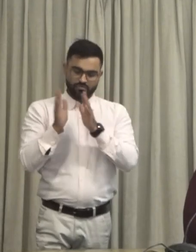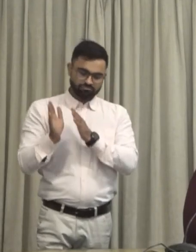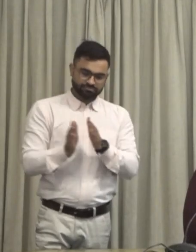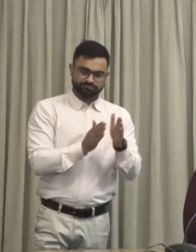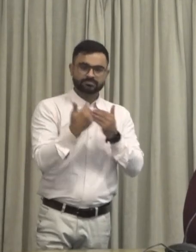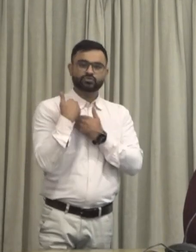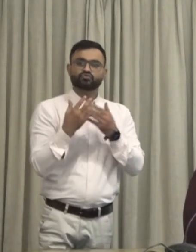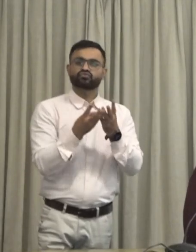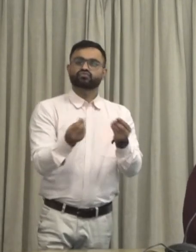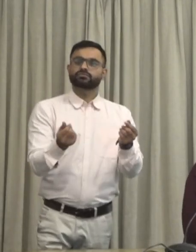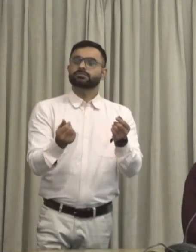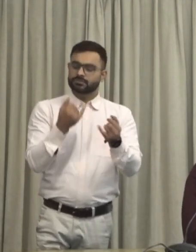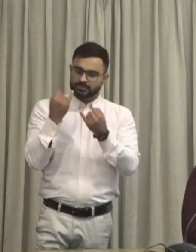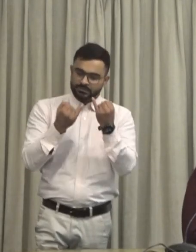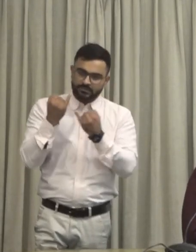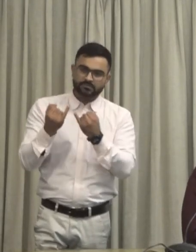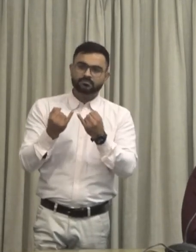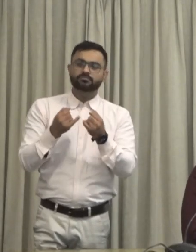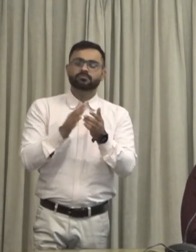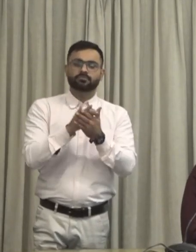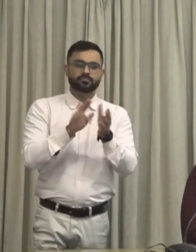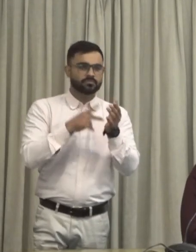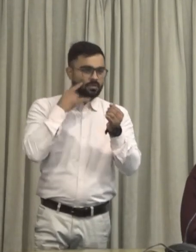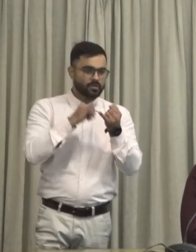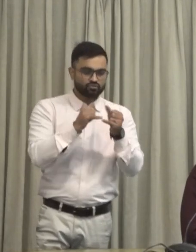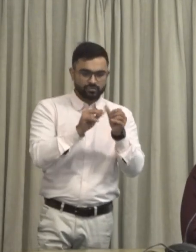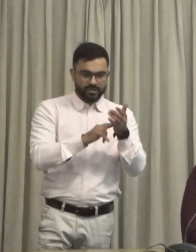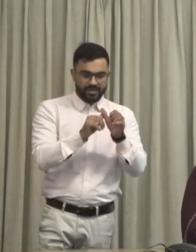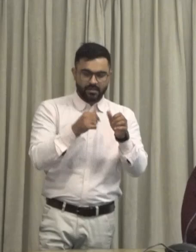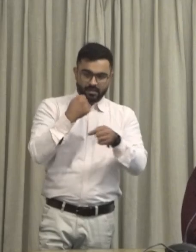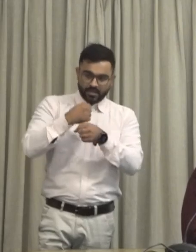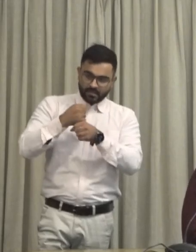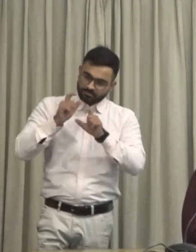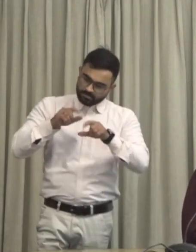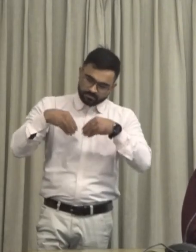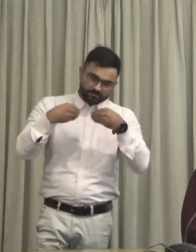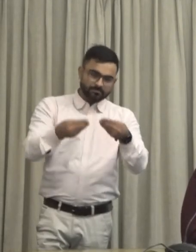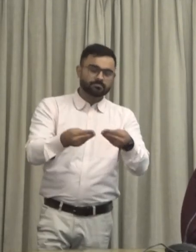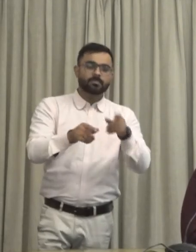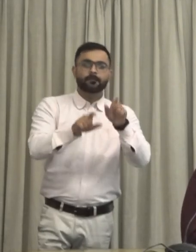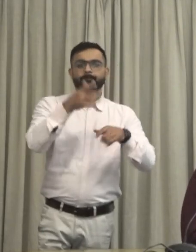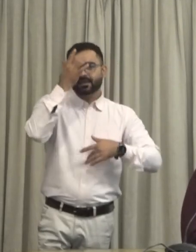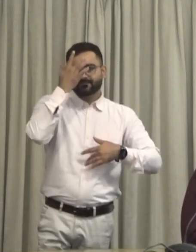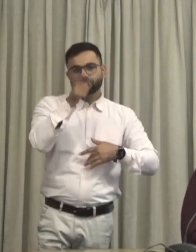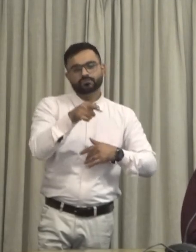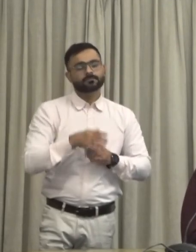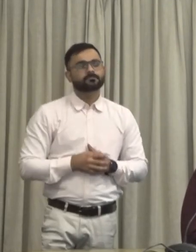responsibly. And, the solution that it found in Harish Rana's case, which was to get the government to provide care to the patient,